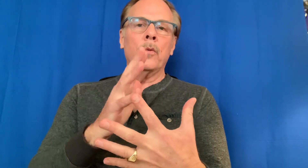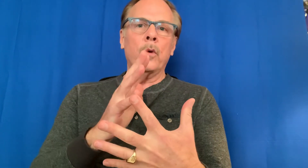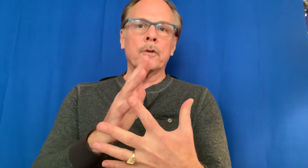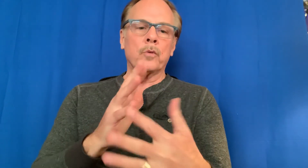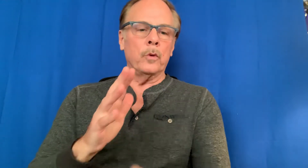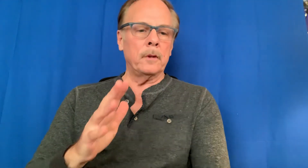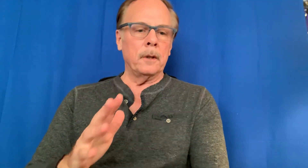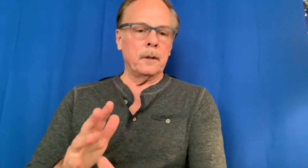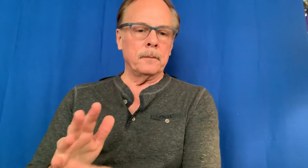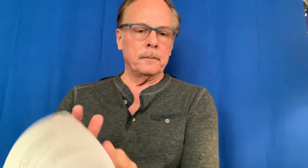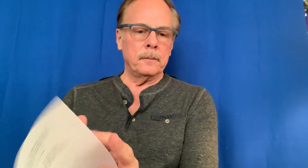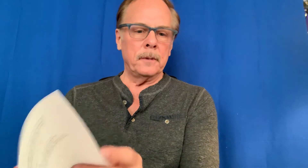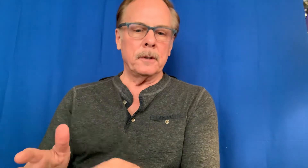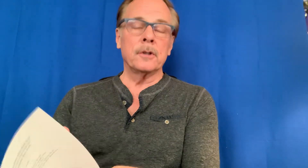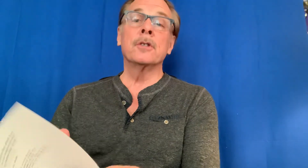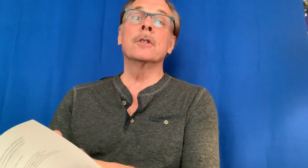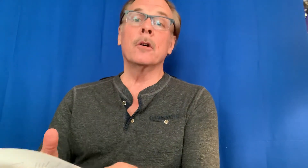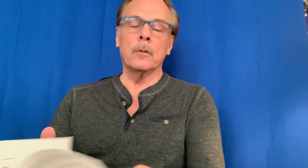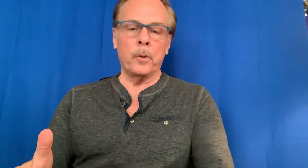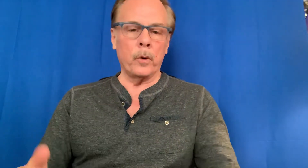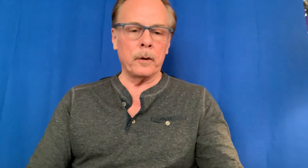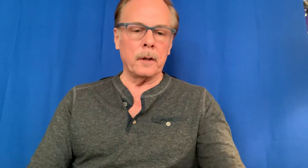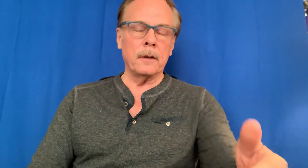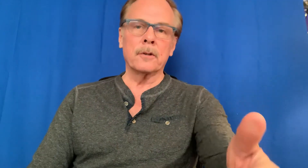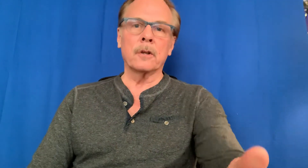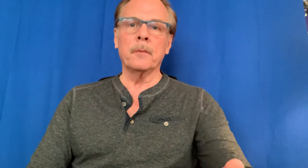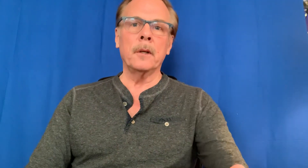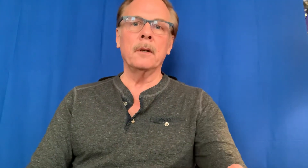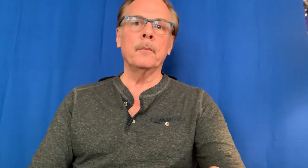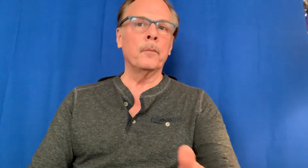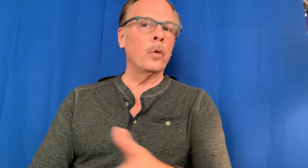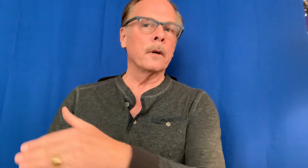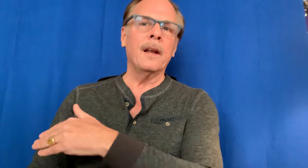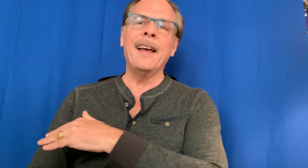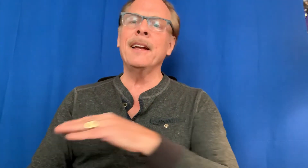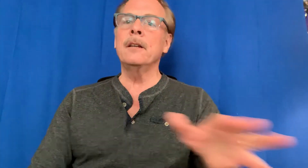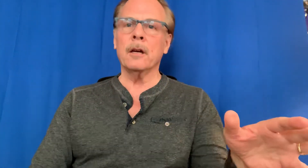which is so important. And this is going to be important anytime you